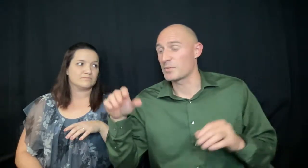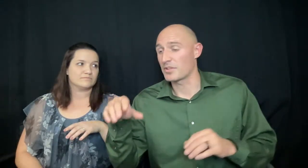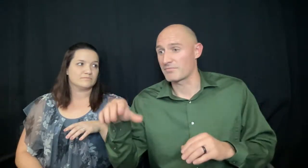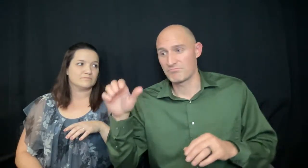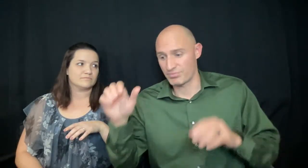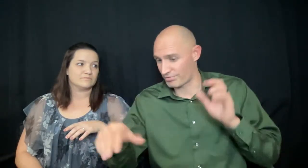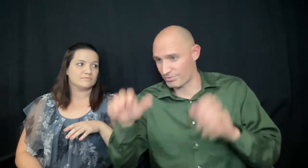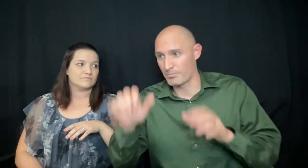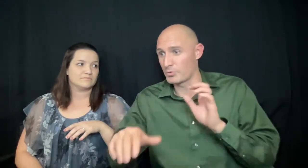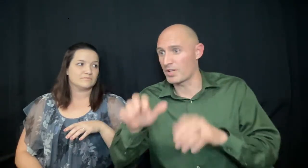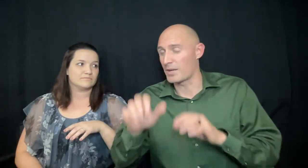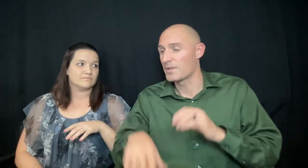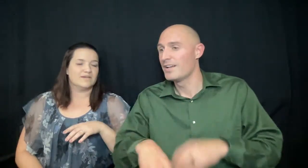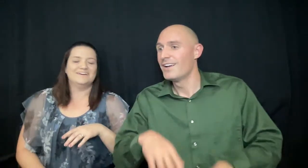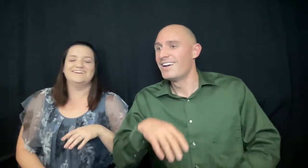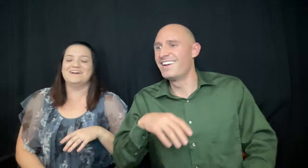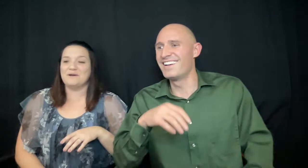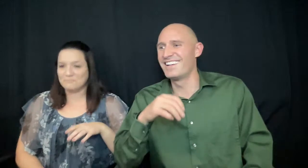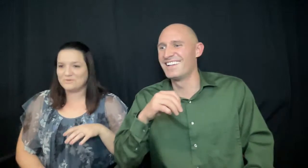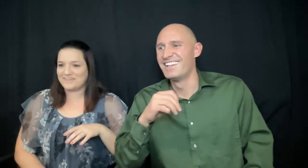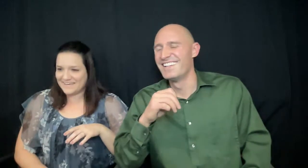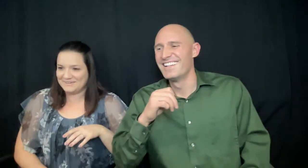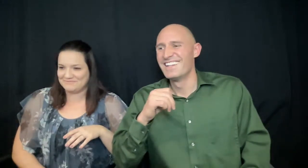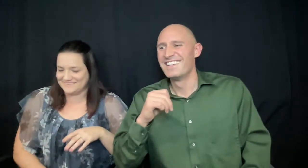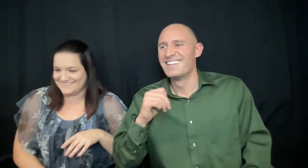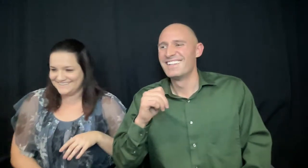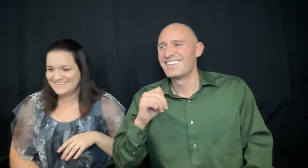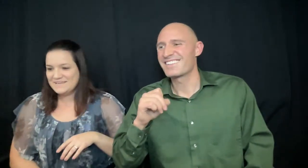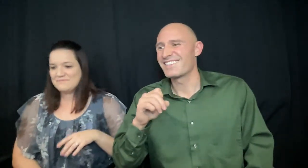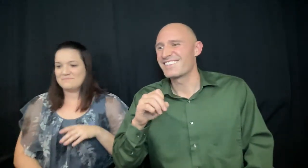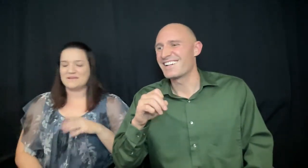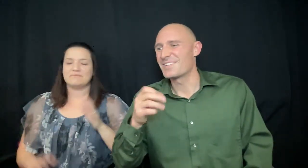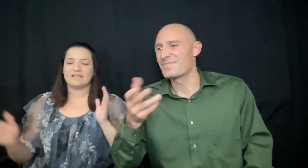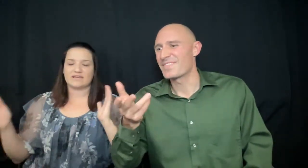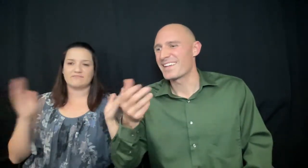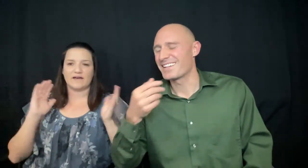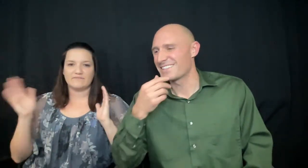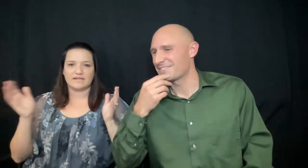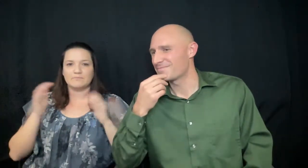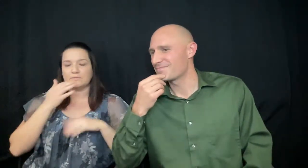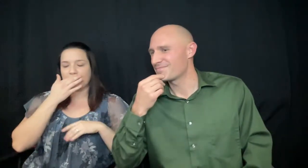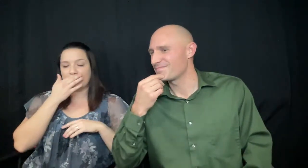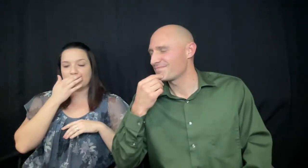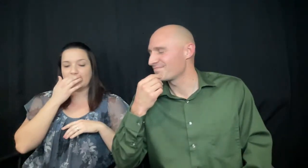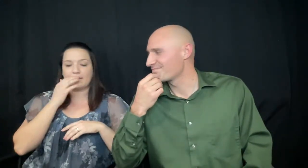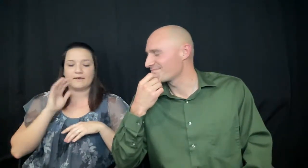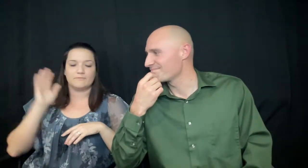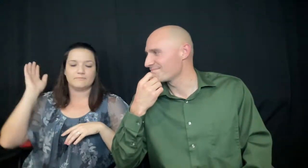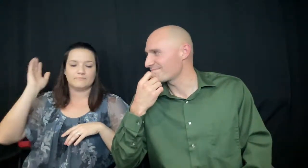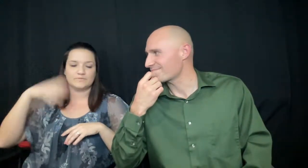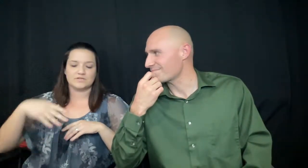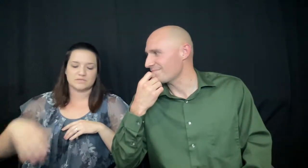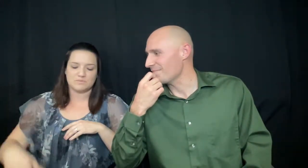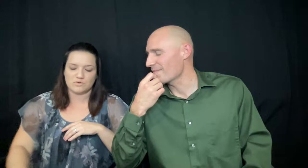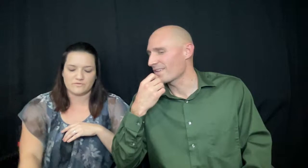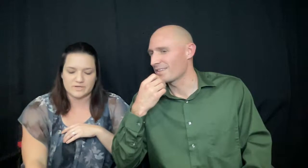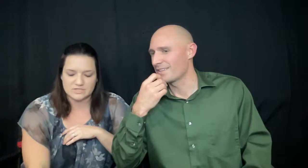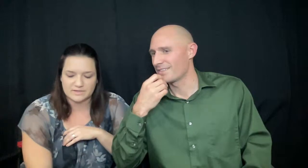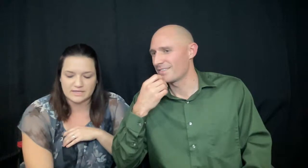like boot camp. Boot camp. So, but it'd be like a 5-day boot camp thing. There's gonna be more information about that